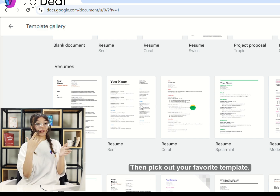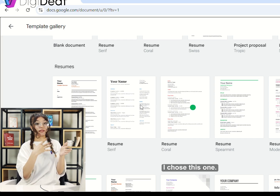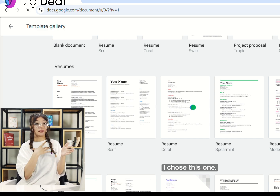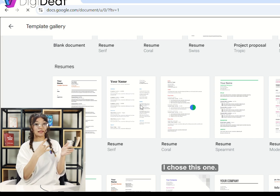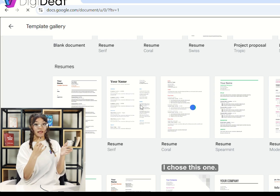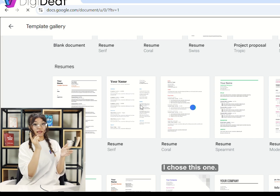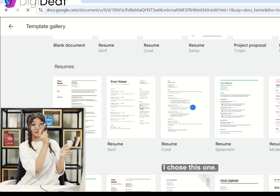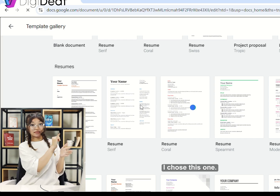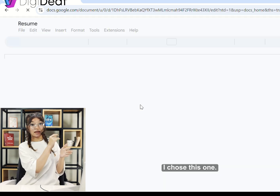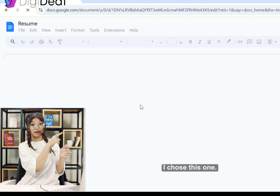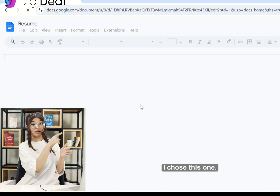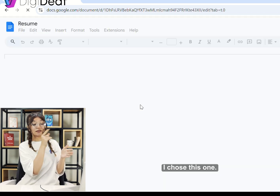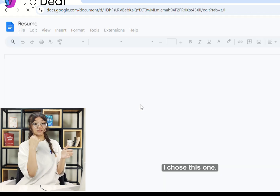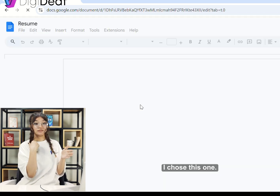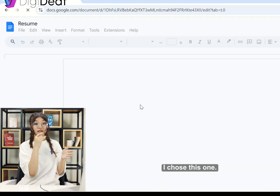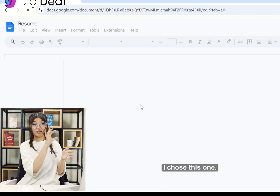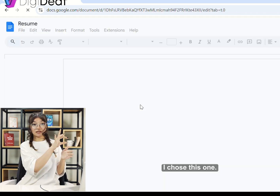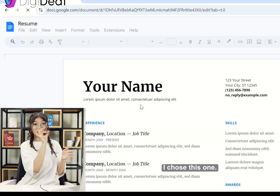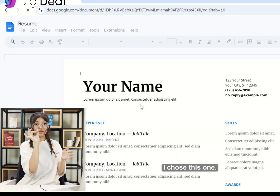I chose this one.